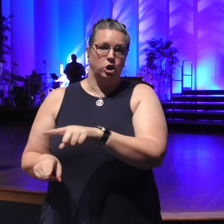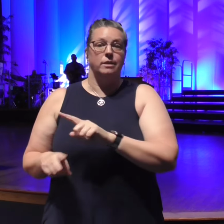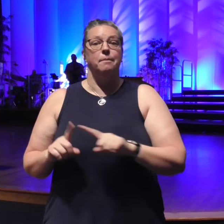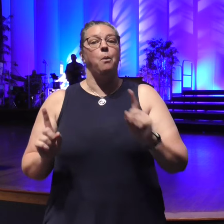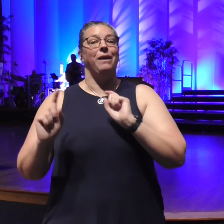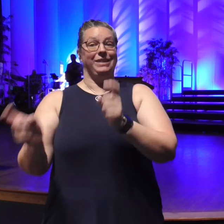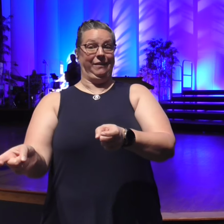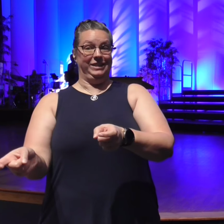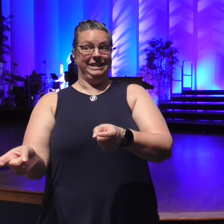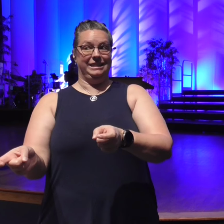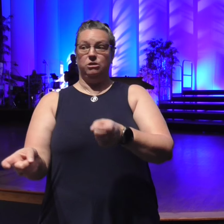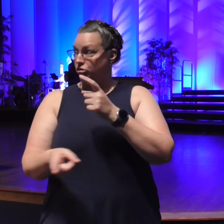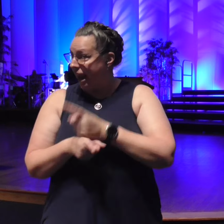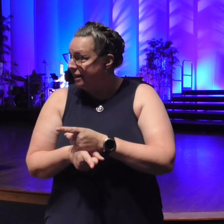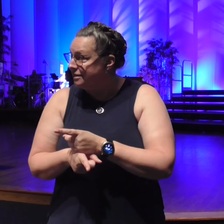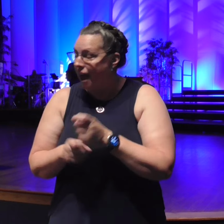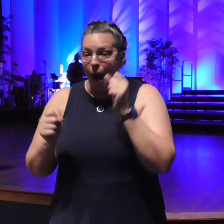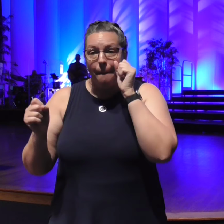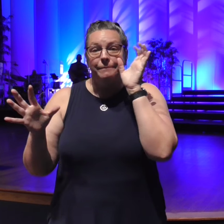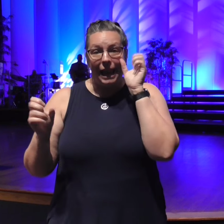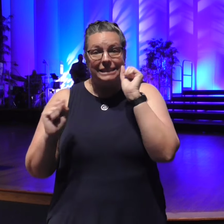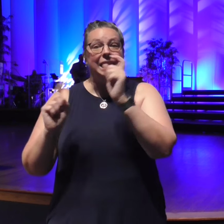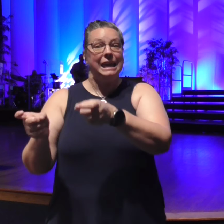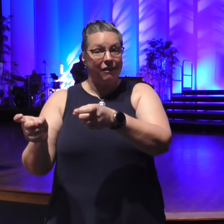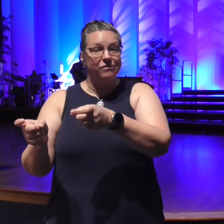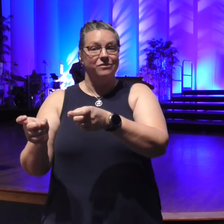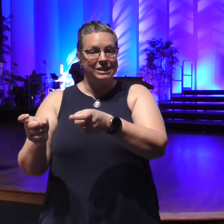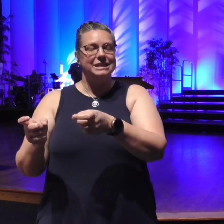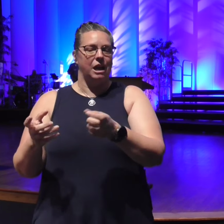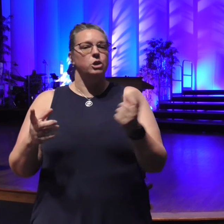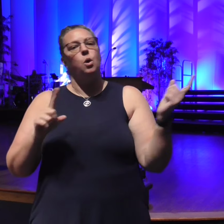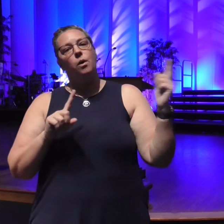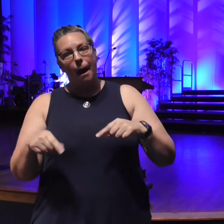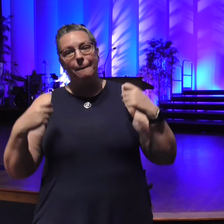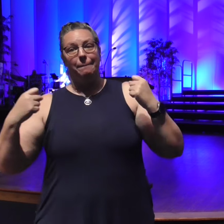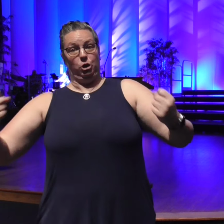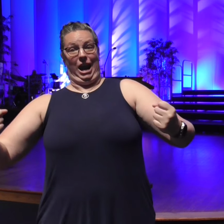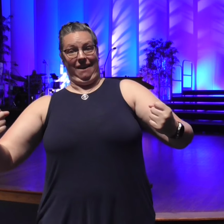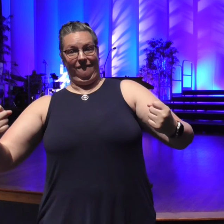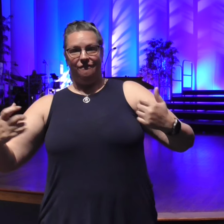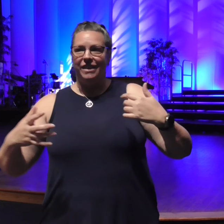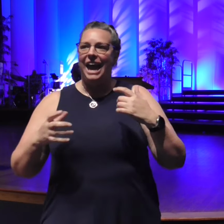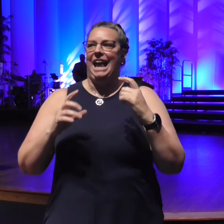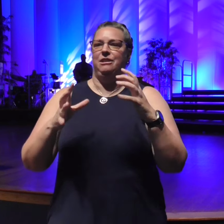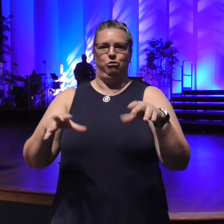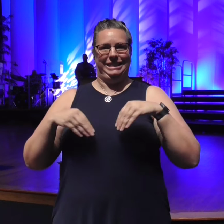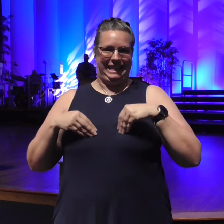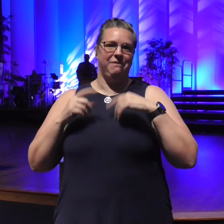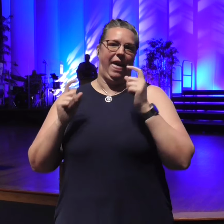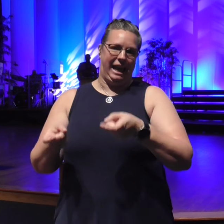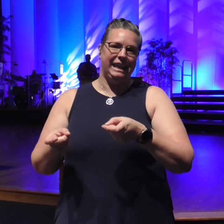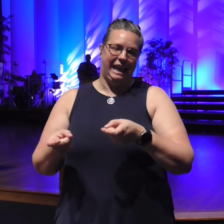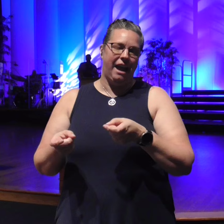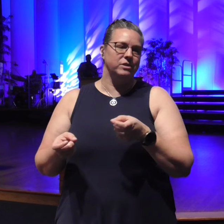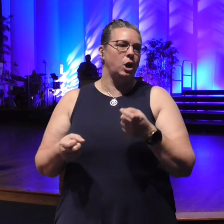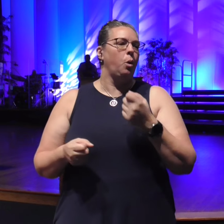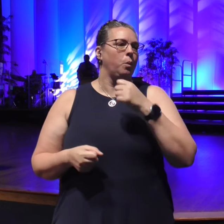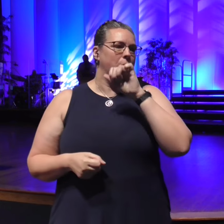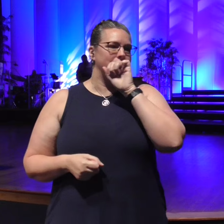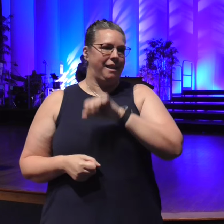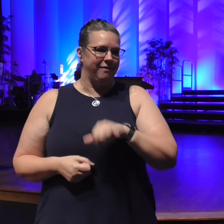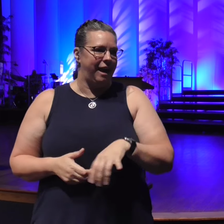some gifts, right, Jackie? We Some do. amazing gifts. So come and be brave and receive a gift from us, Yeah, okay? yeah. We would love to have you